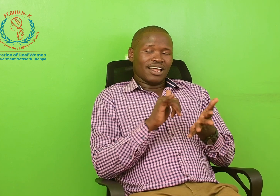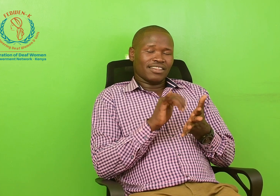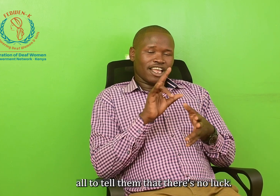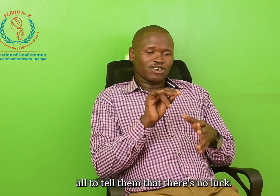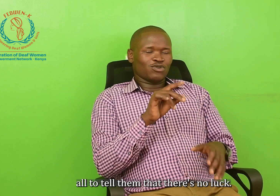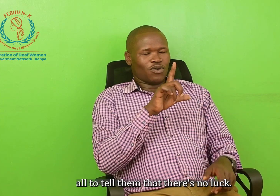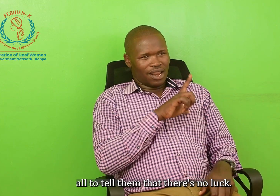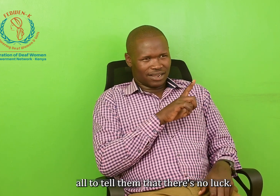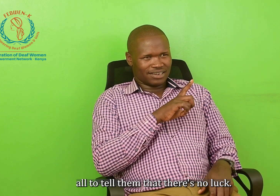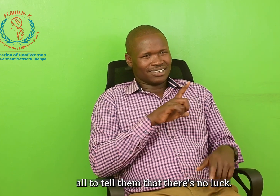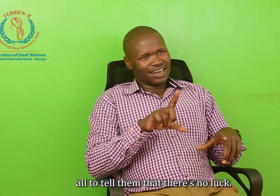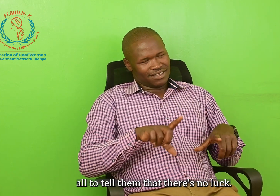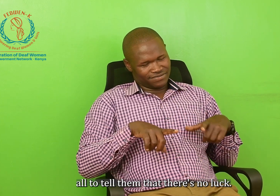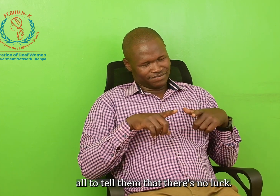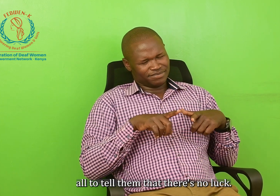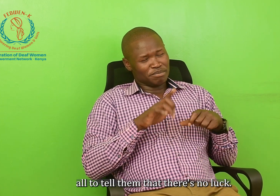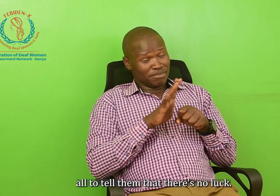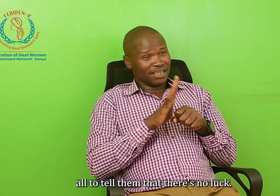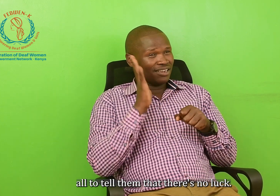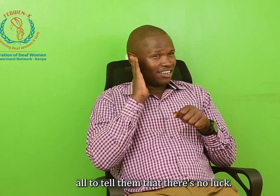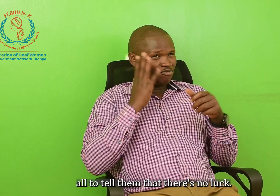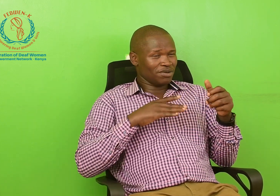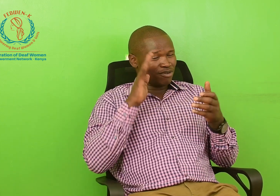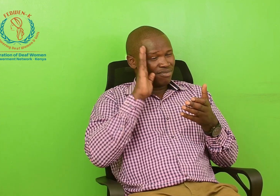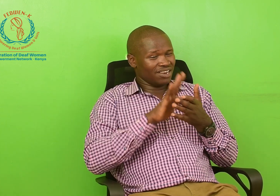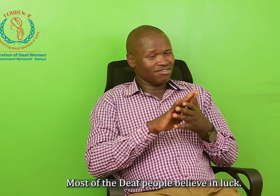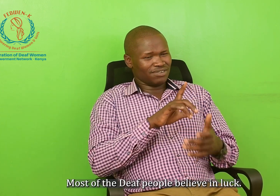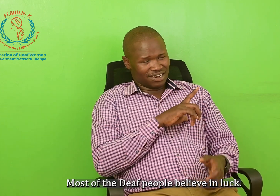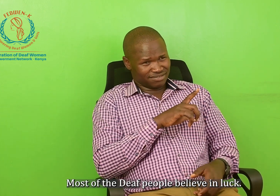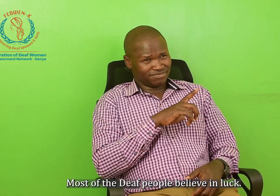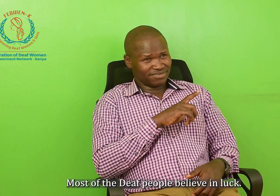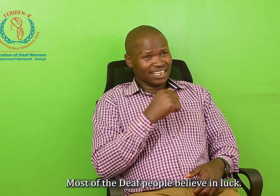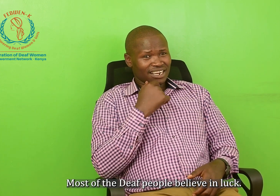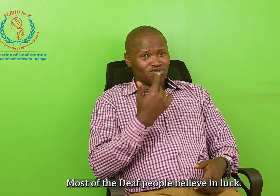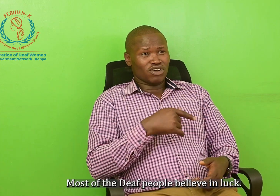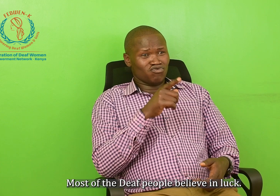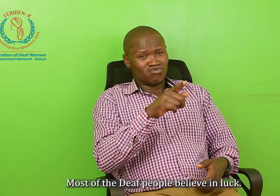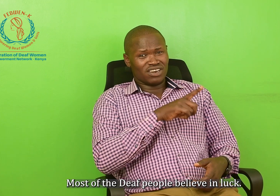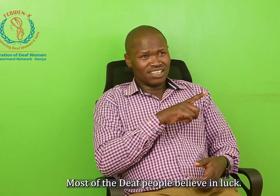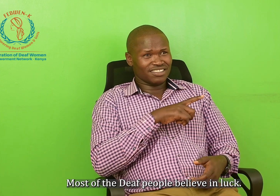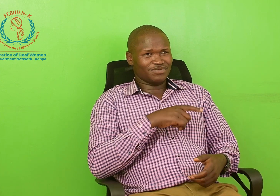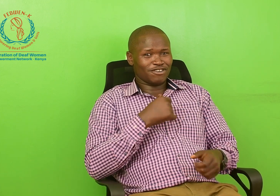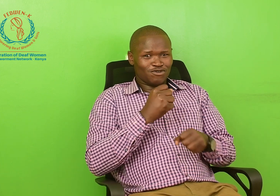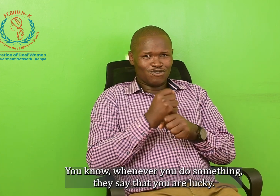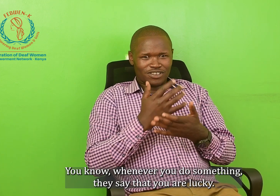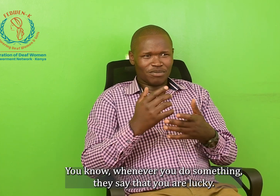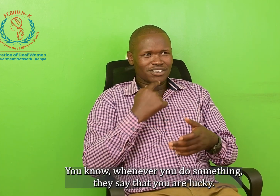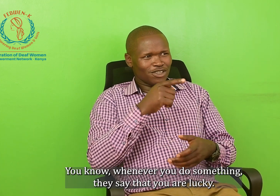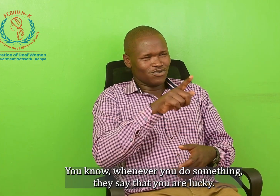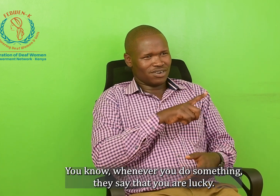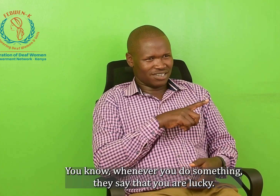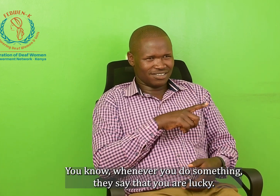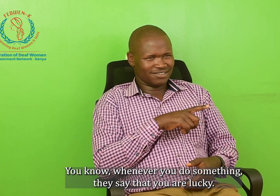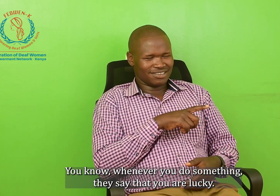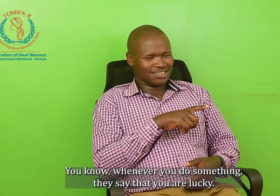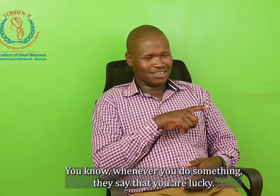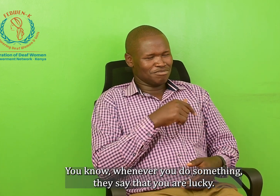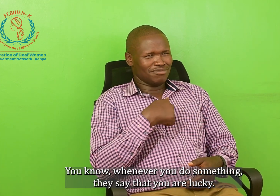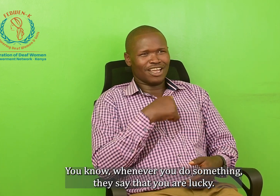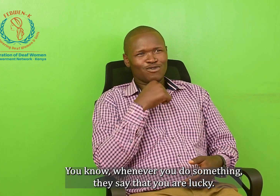I want to tell them that there's no luck. Most of the deaf people believe in luck. Whenever you do something, they say